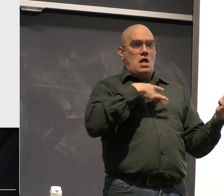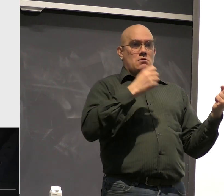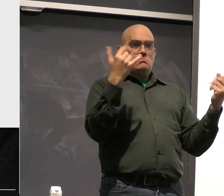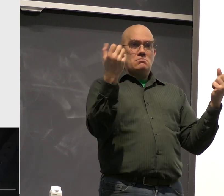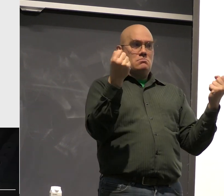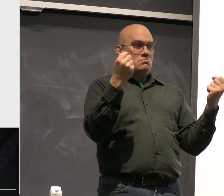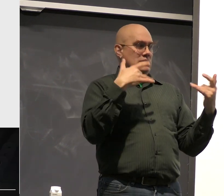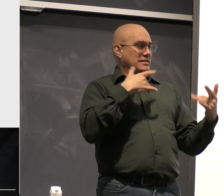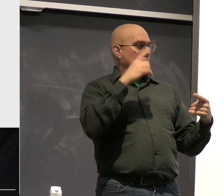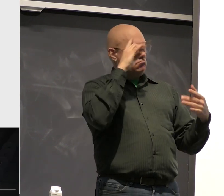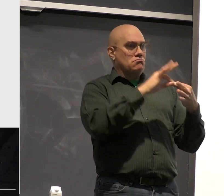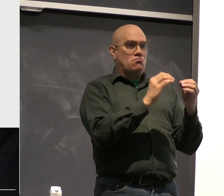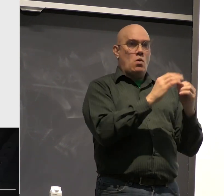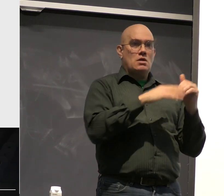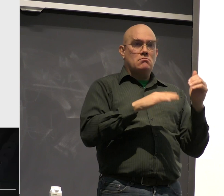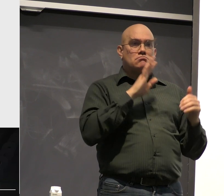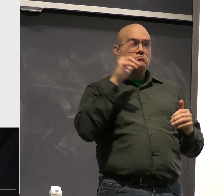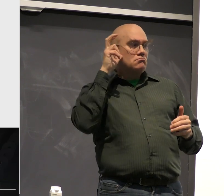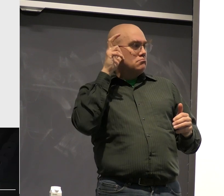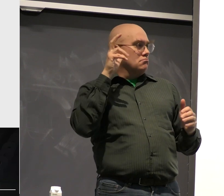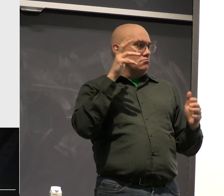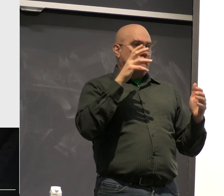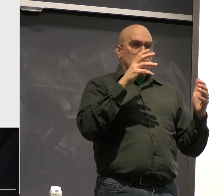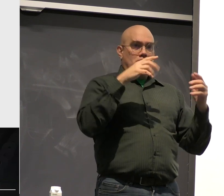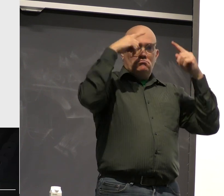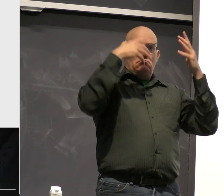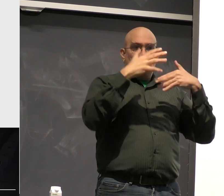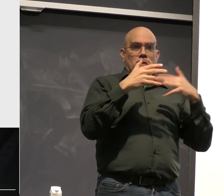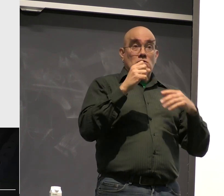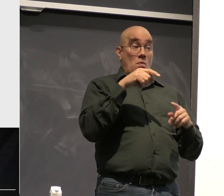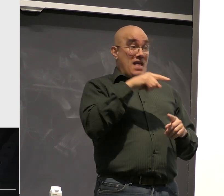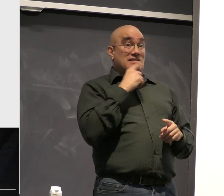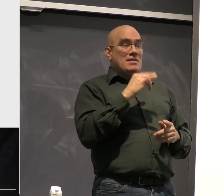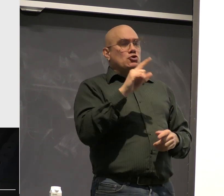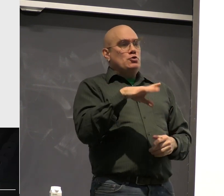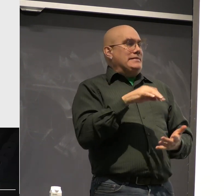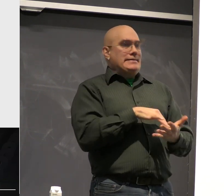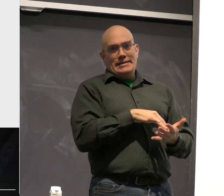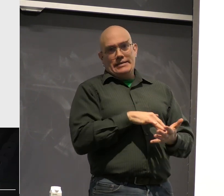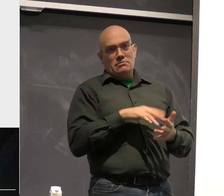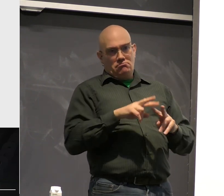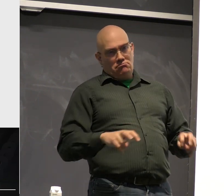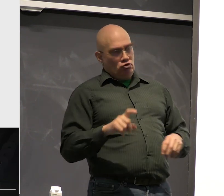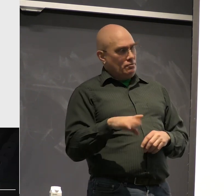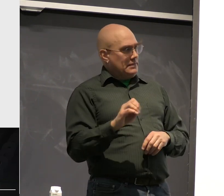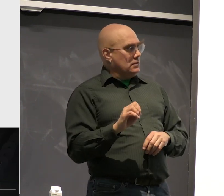and really enjoying the use of sign language. That seems to be a good fit for them for whatever reasons, for their neurodivergent reasons. But yes, it should